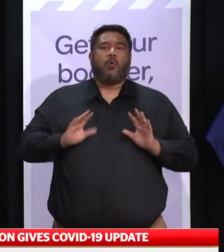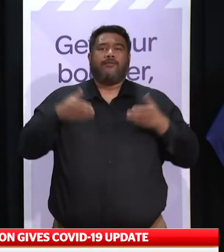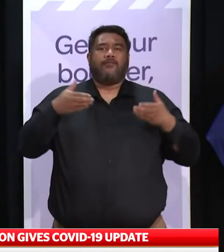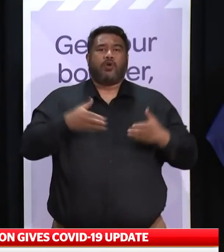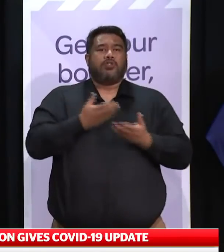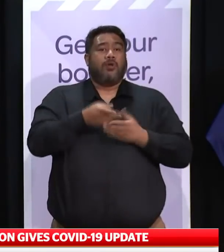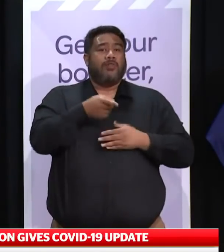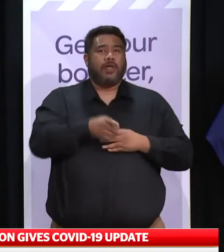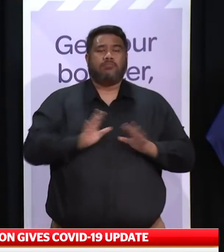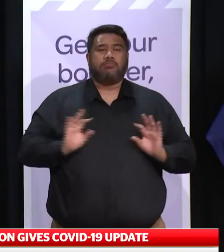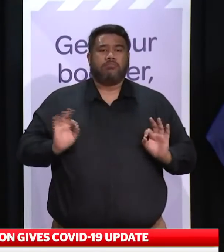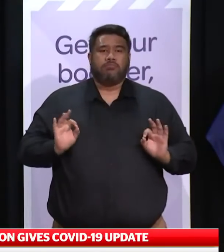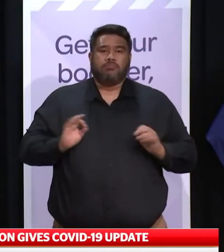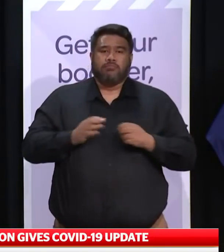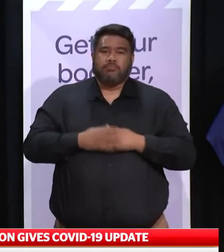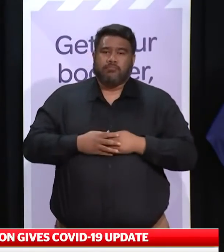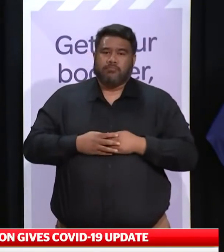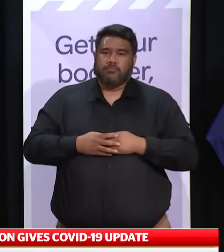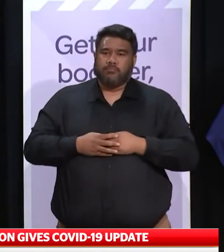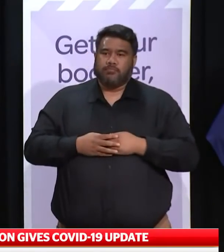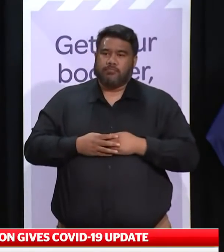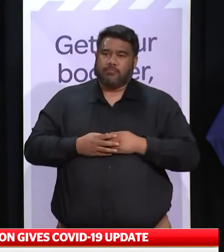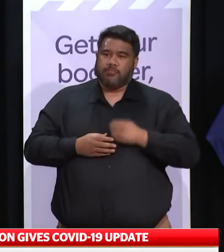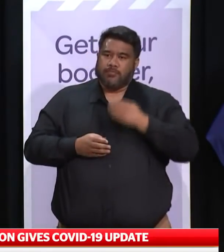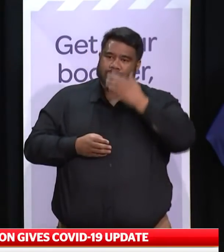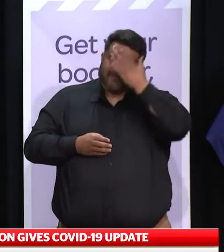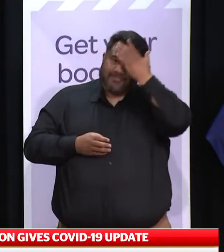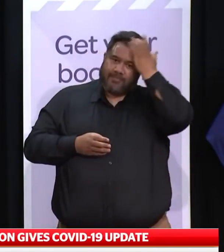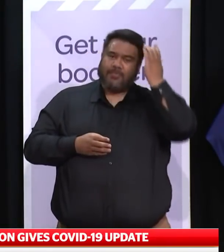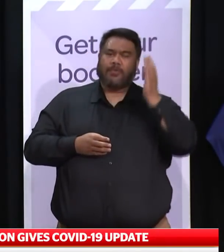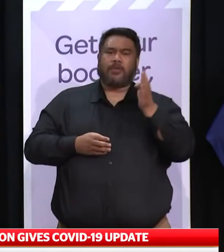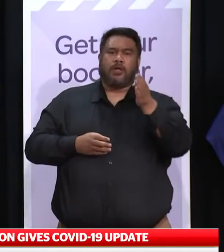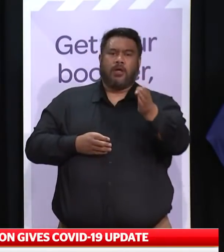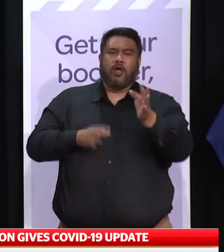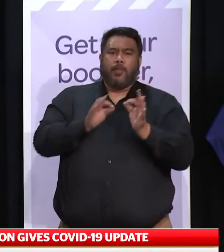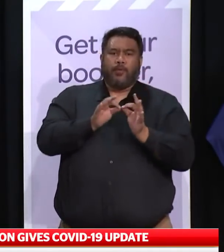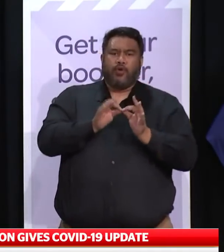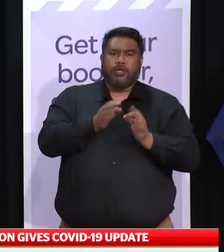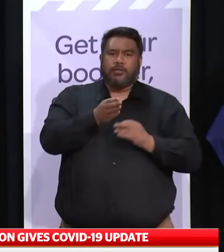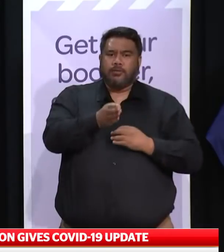all. Bernard. Would you consider lowering the... Sorry, we're just going to do Bernard and then